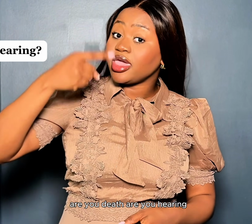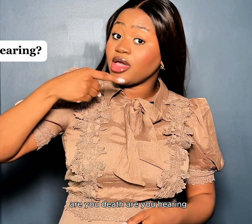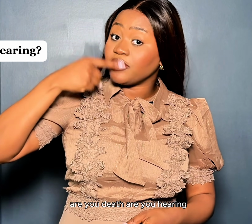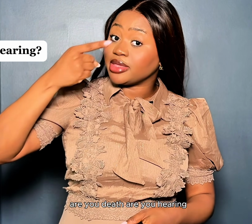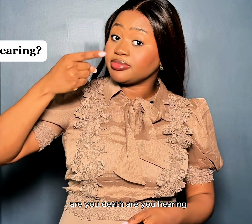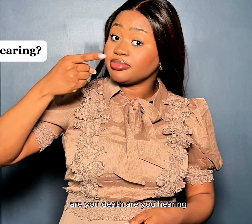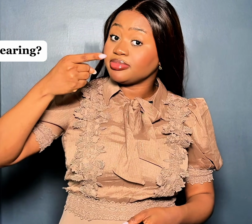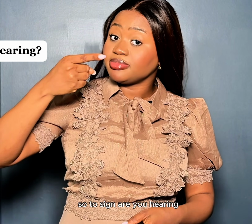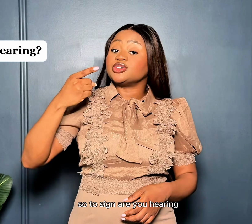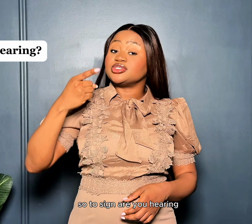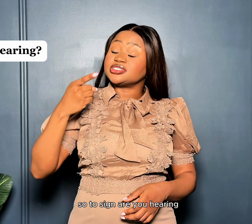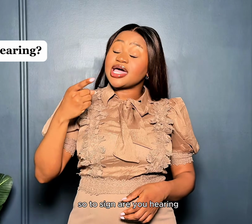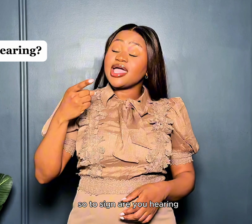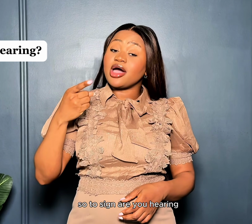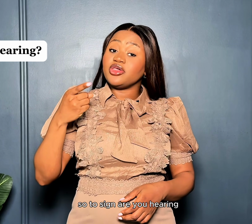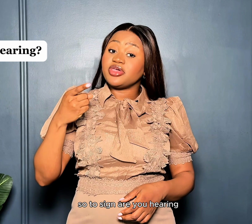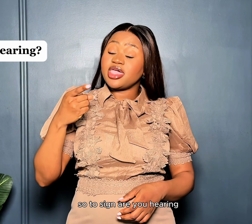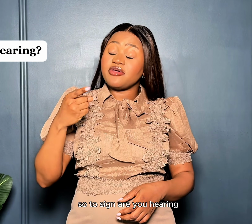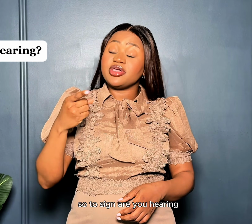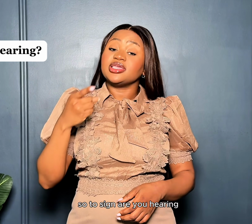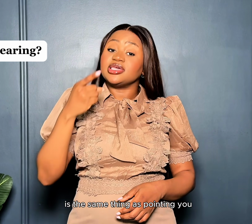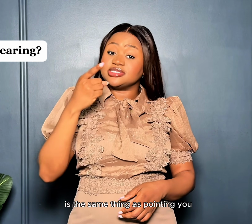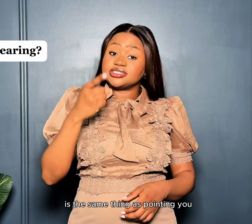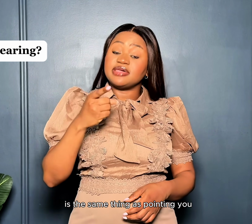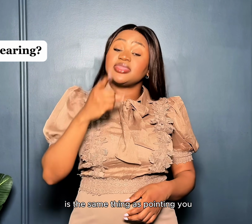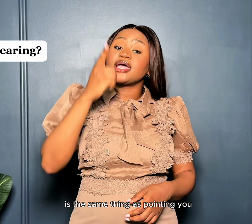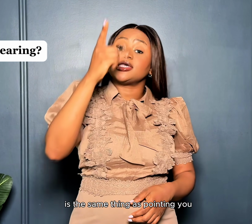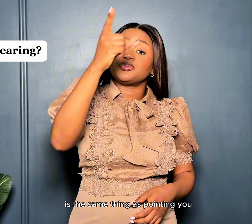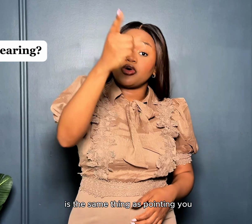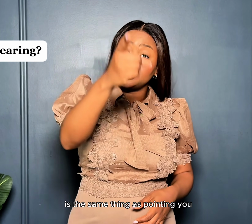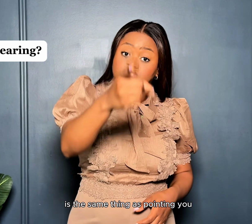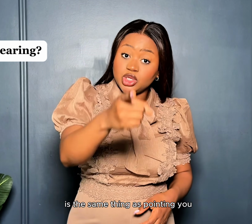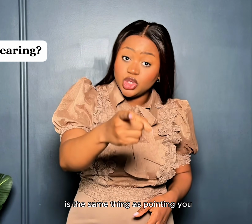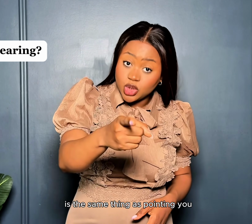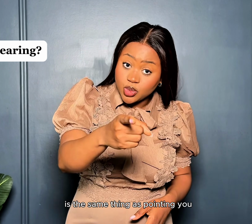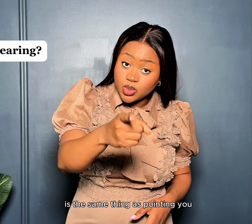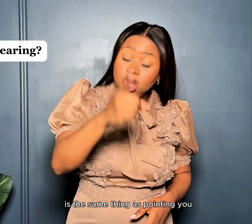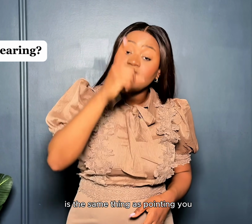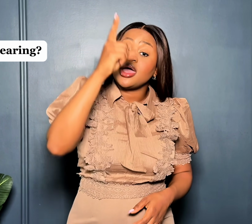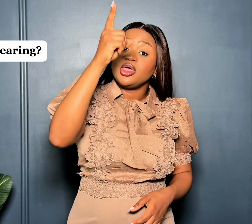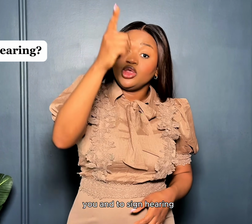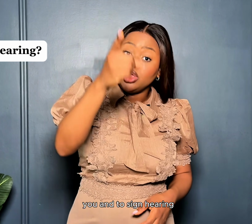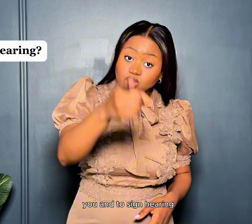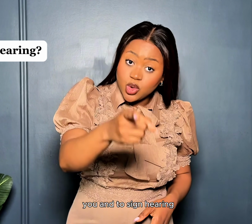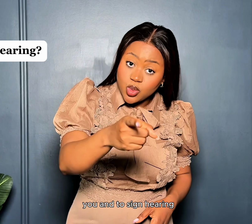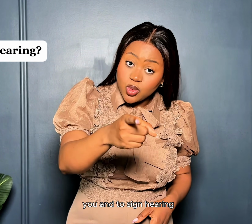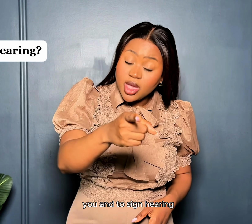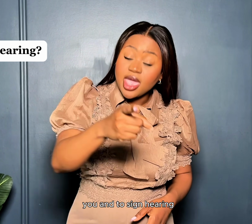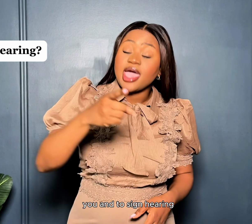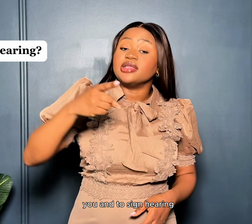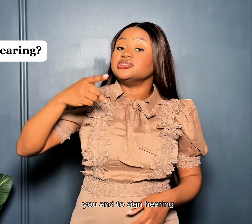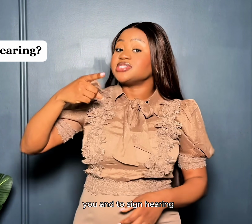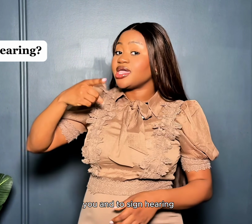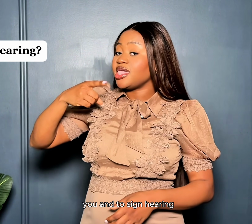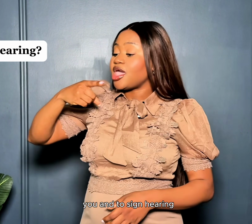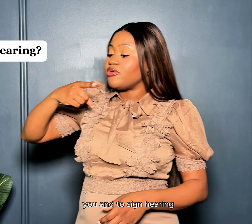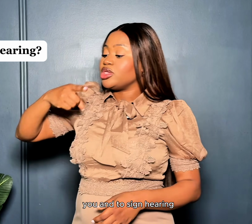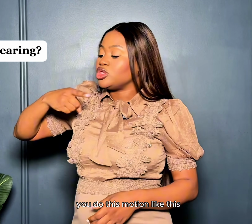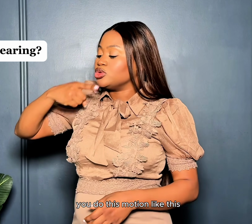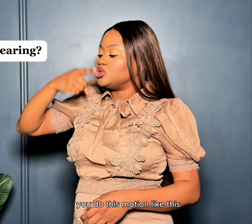hearing? So to sign are you hearing is the same thing as pointing you you. And to sign hearing, you do